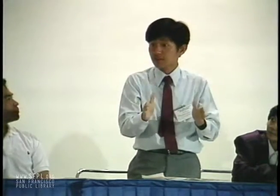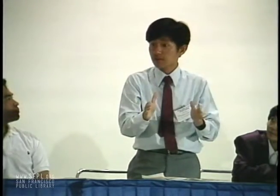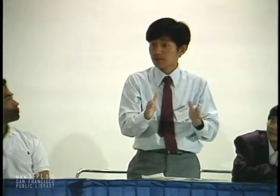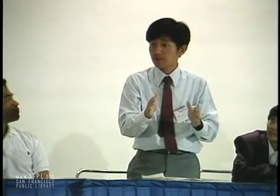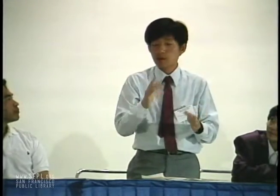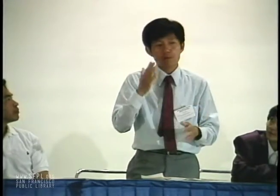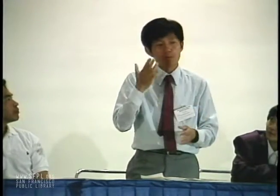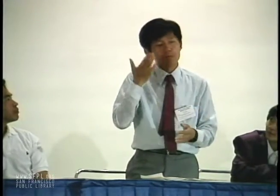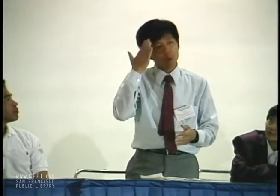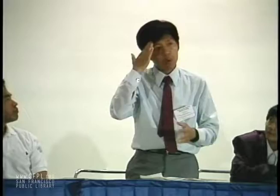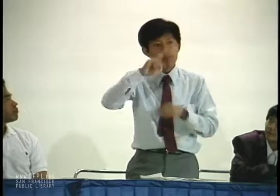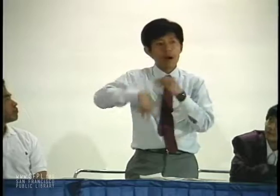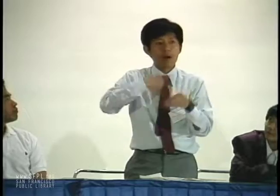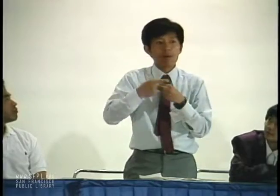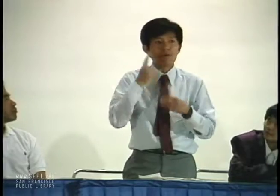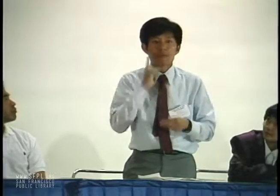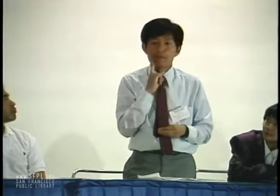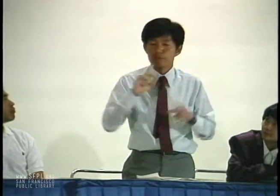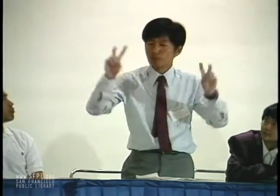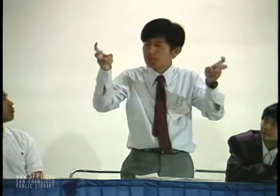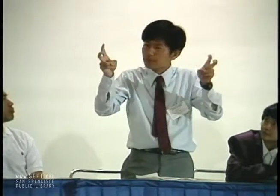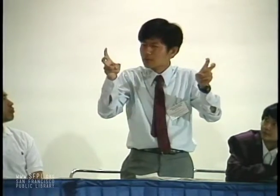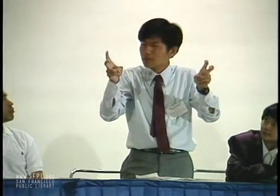this information with librarians.